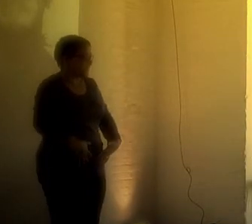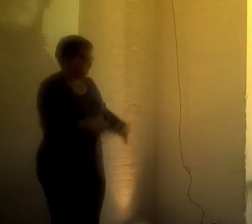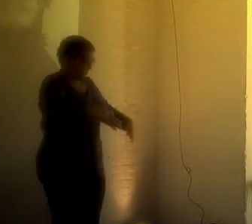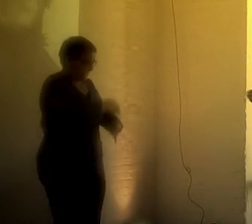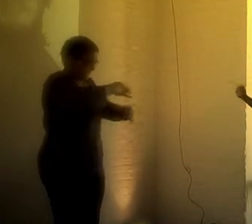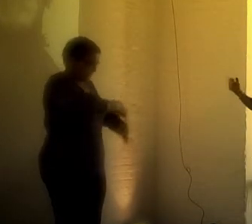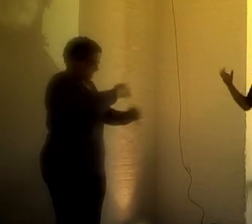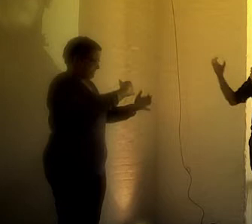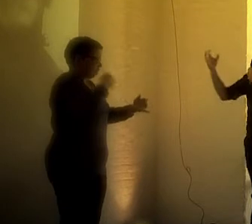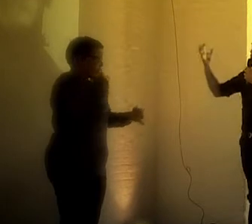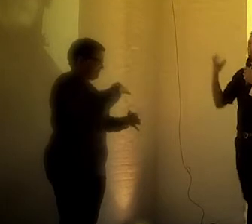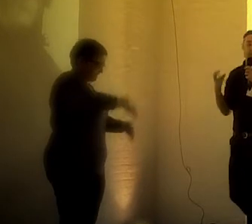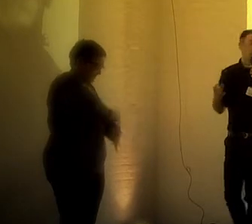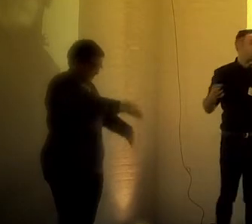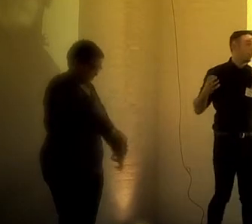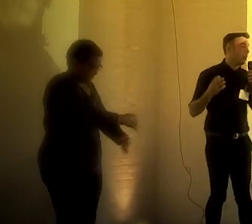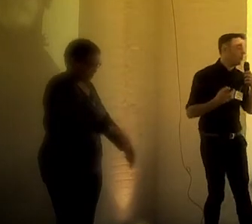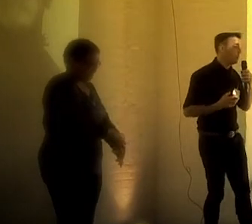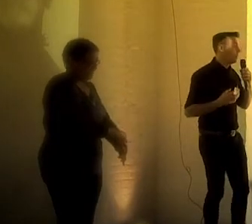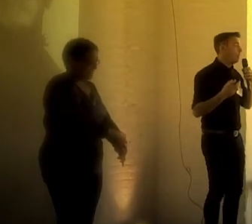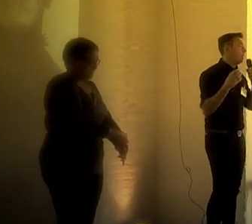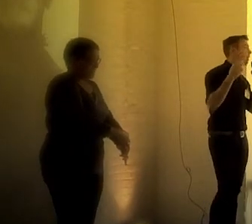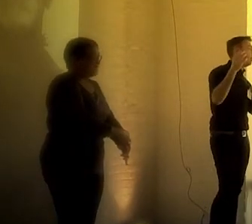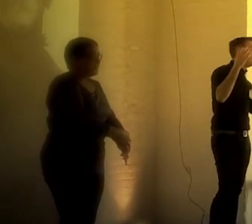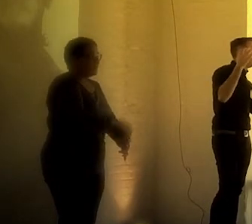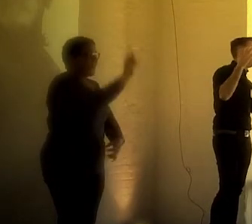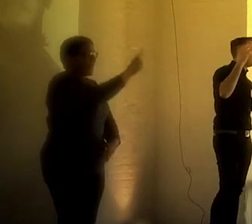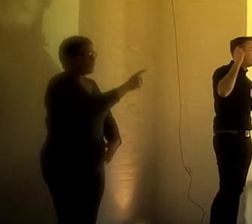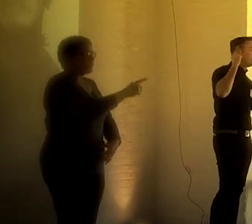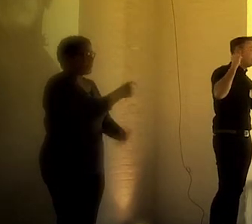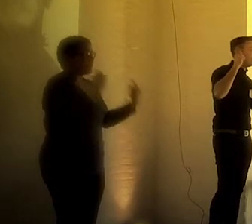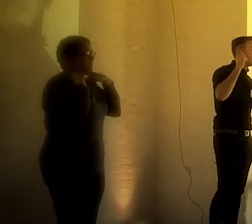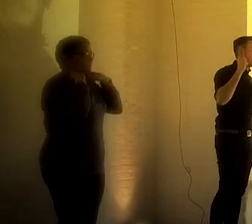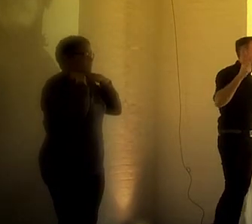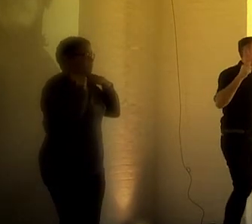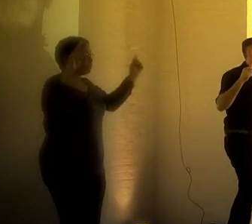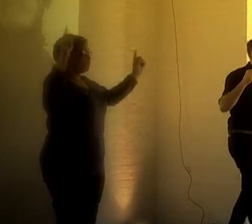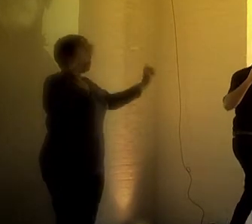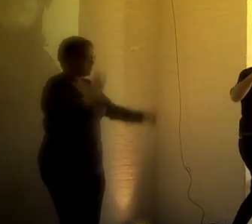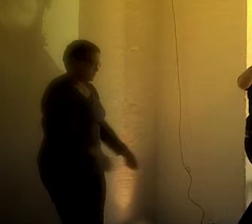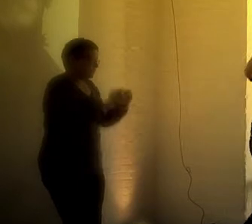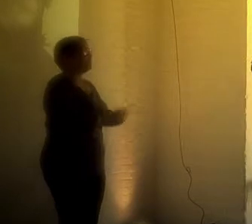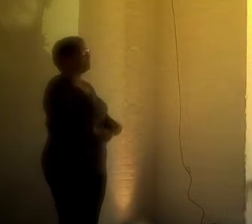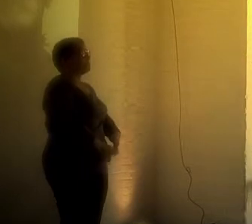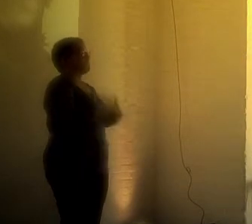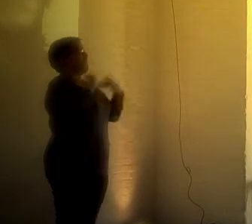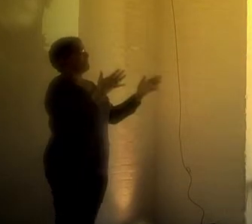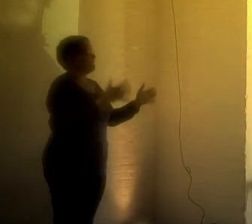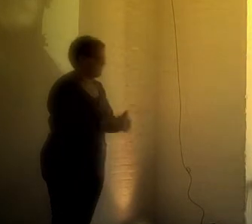together and shocked into life with energy from